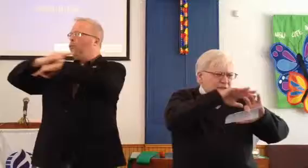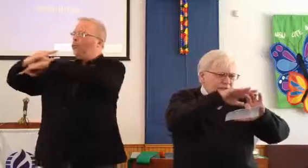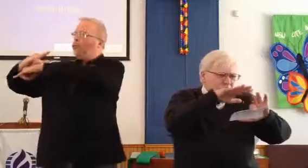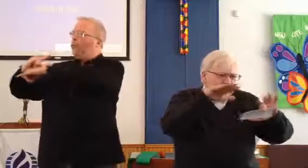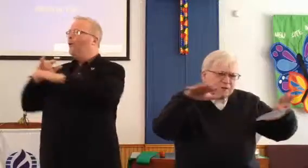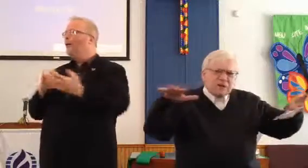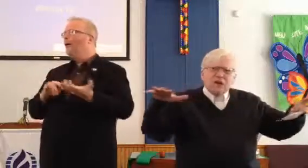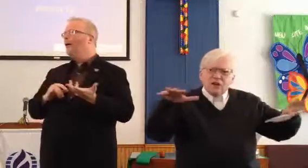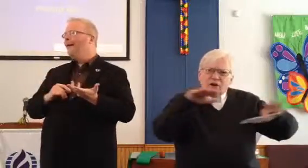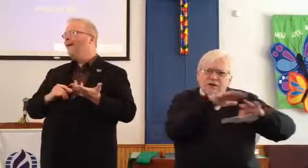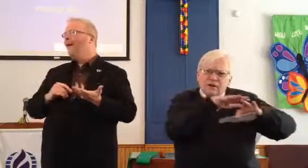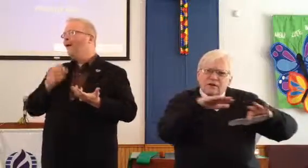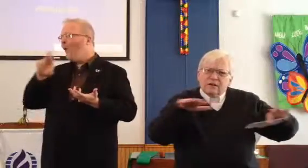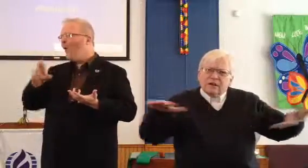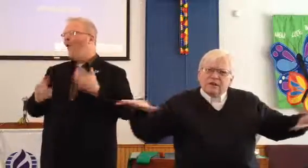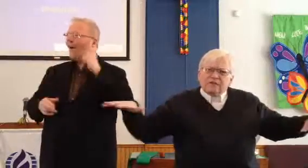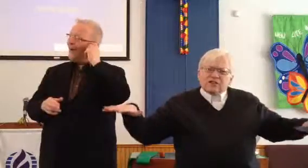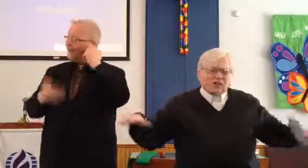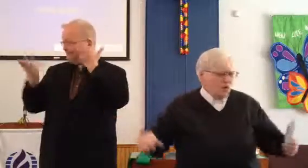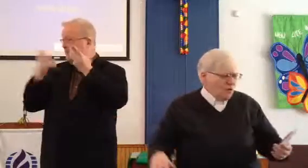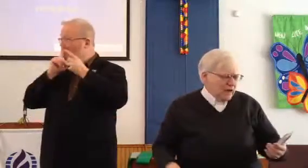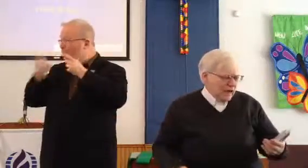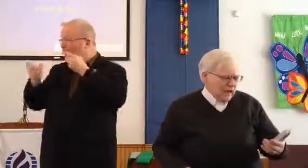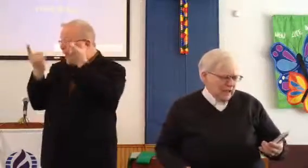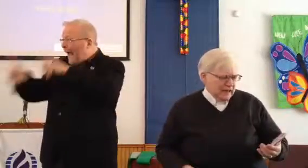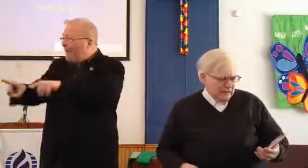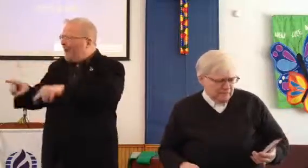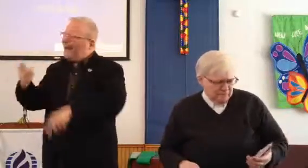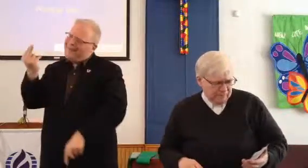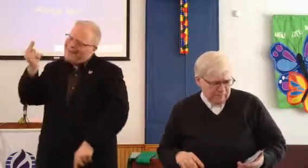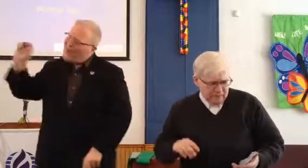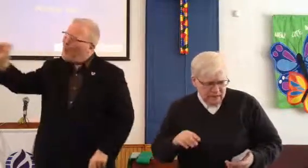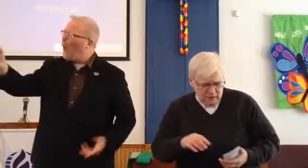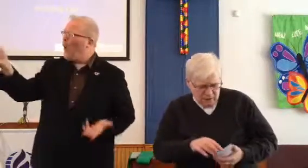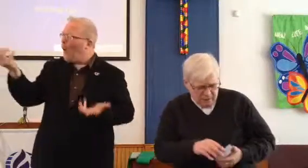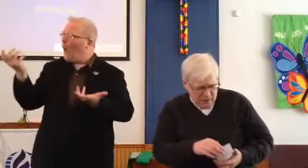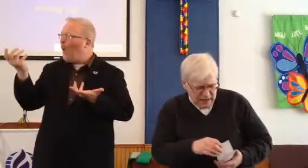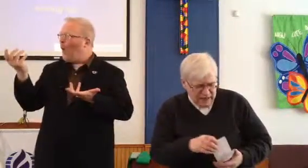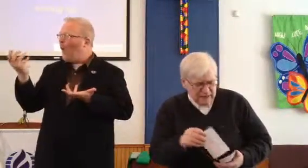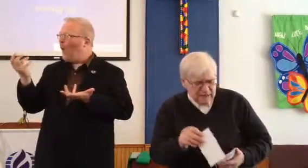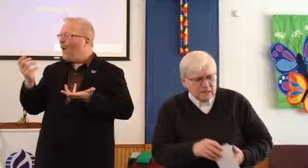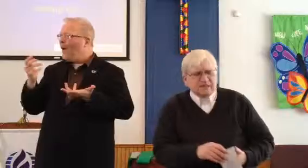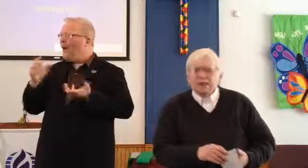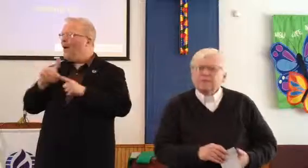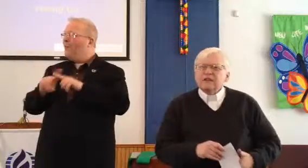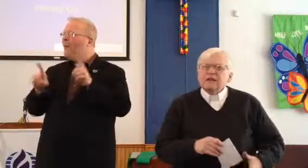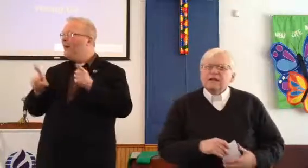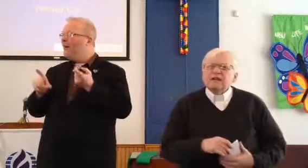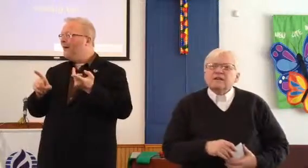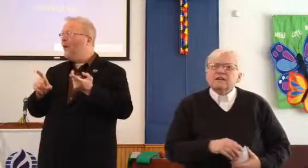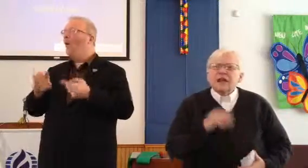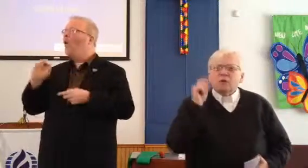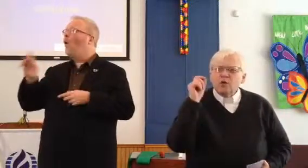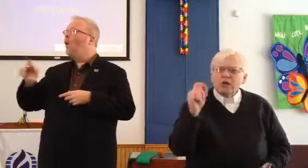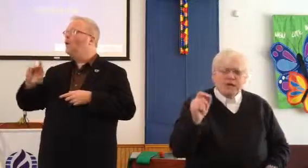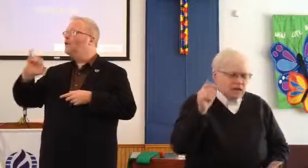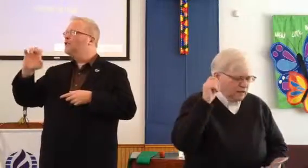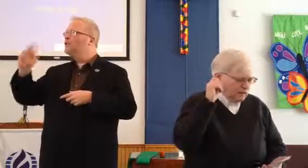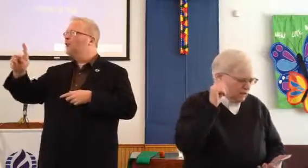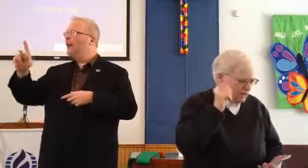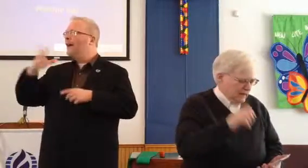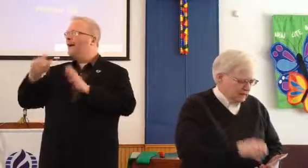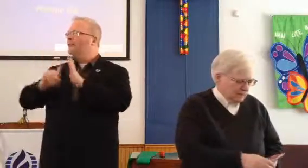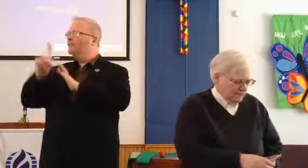beyond the veneer of the storyline, and we find something that